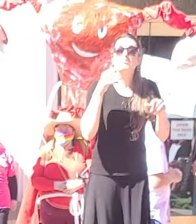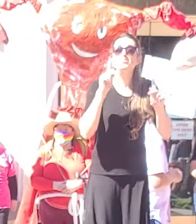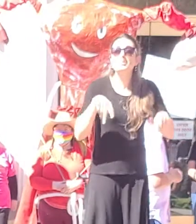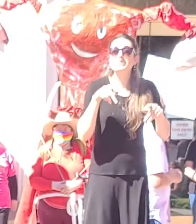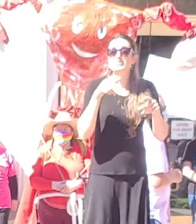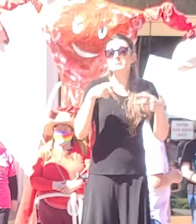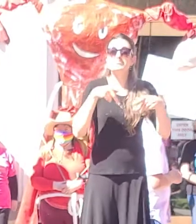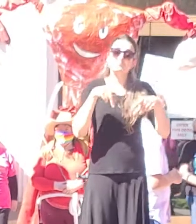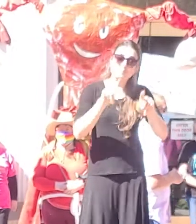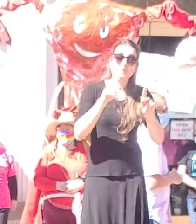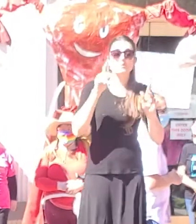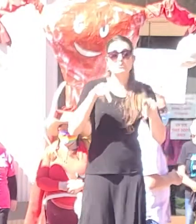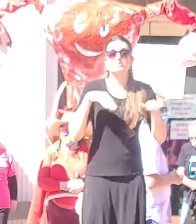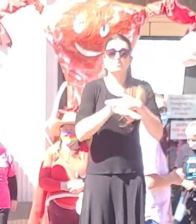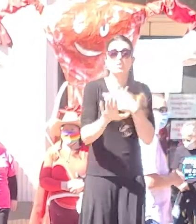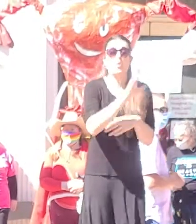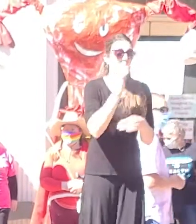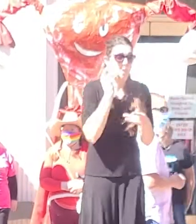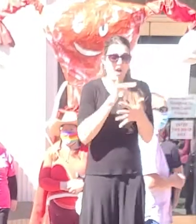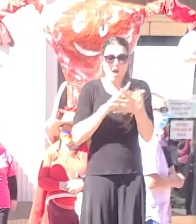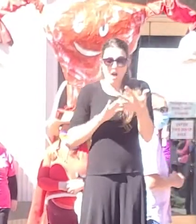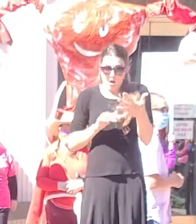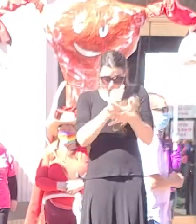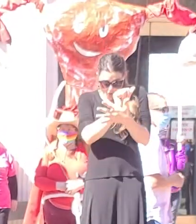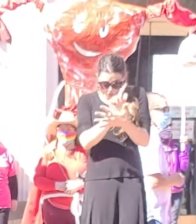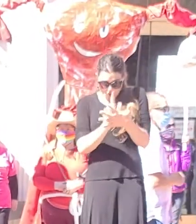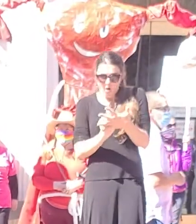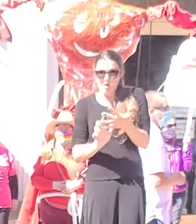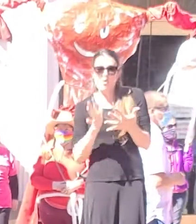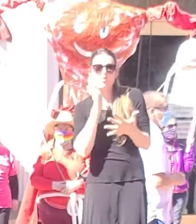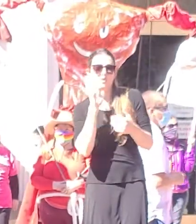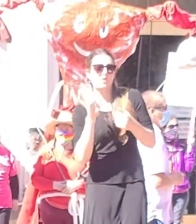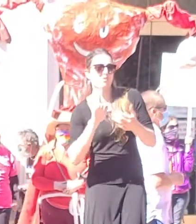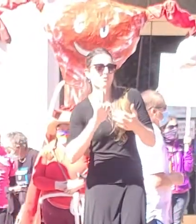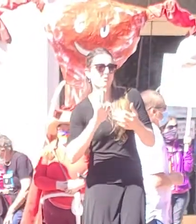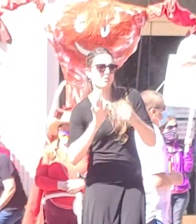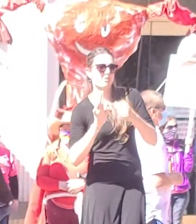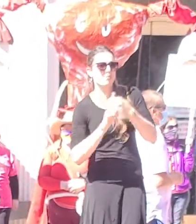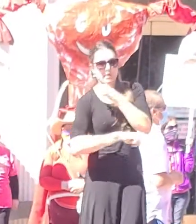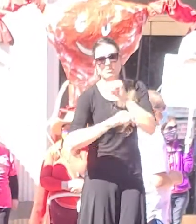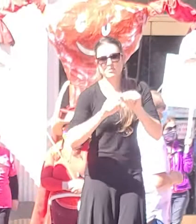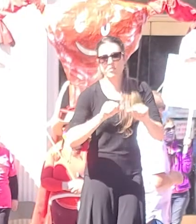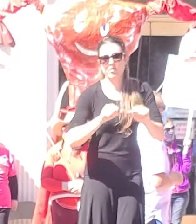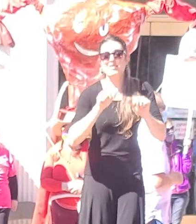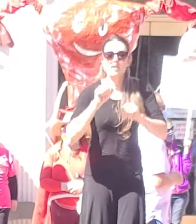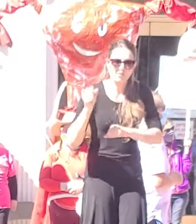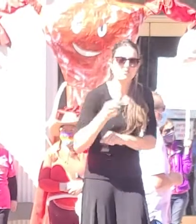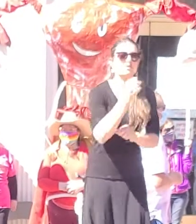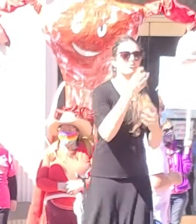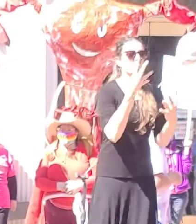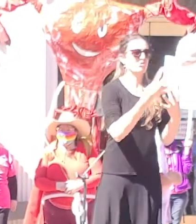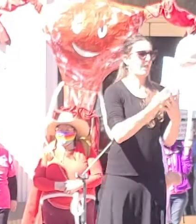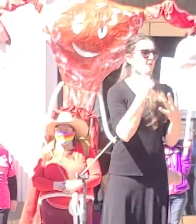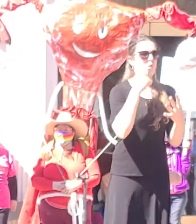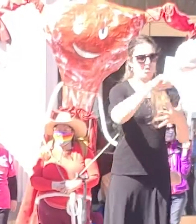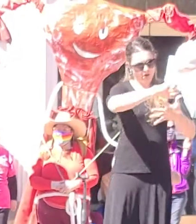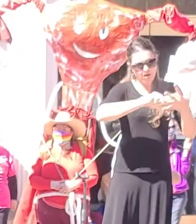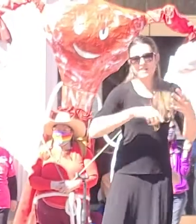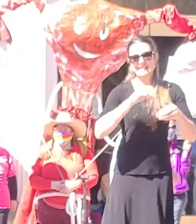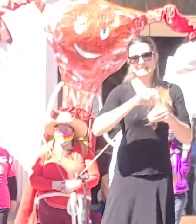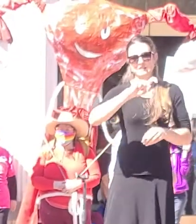litigating, fighting, standing up for justice, all of it is criminalized in Texas.